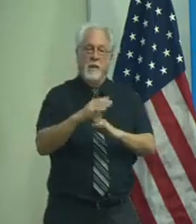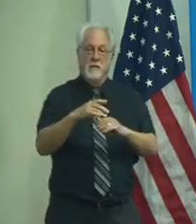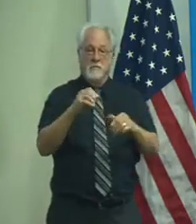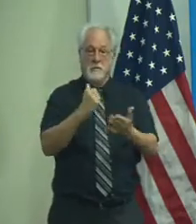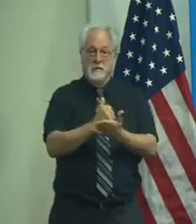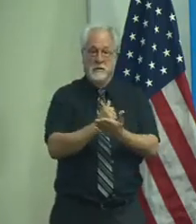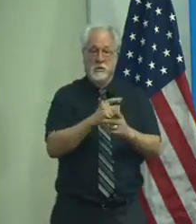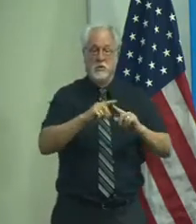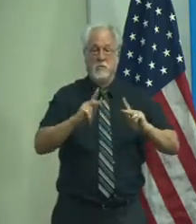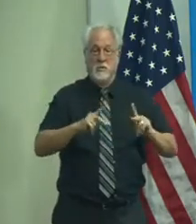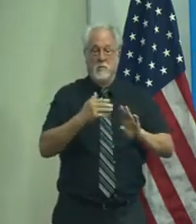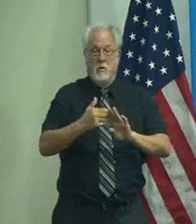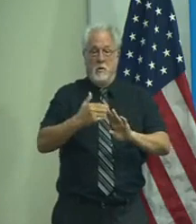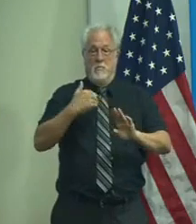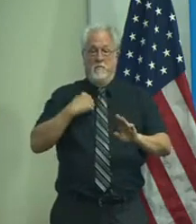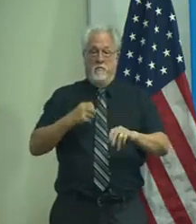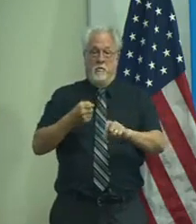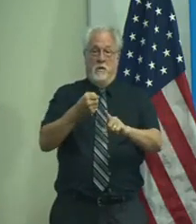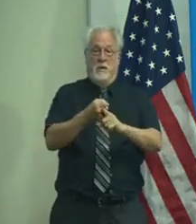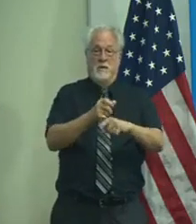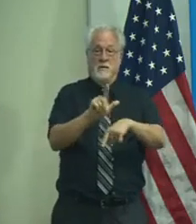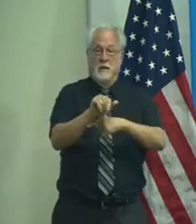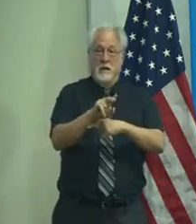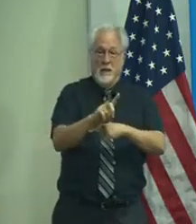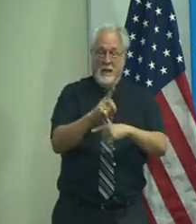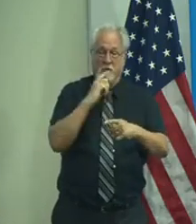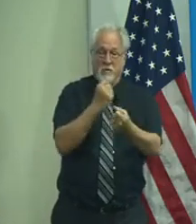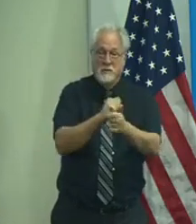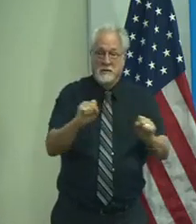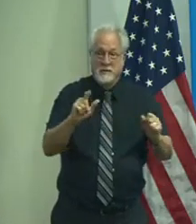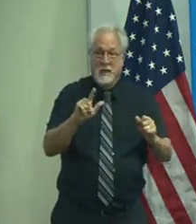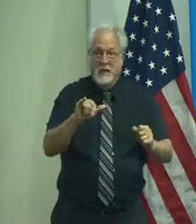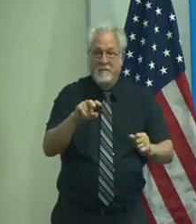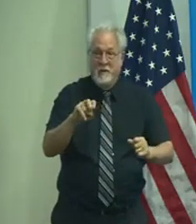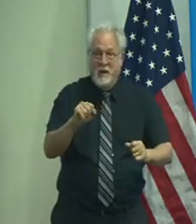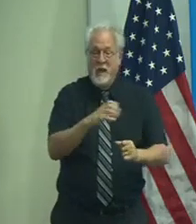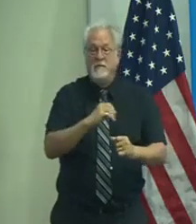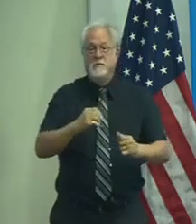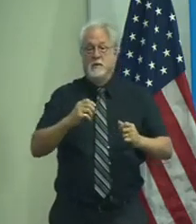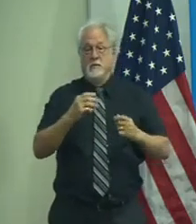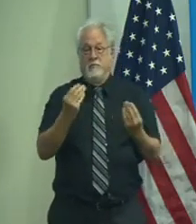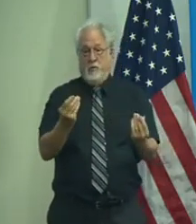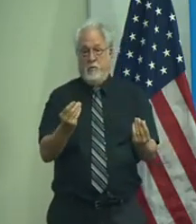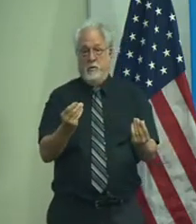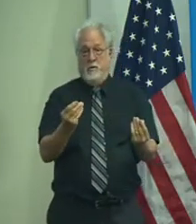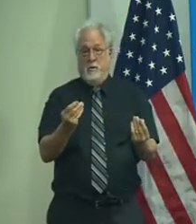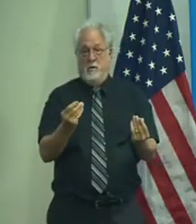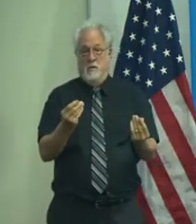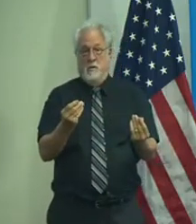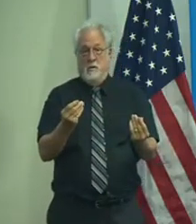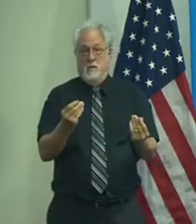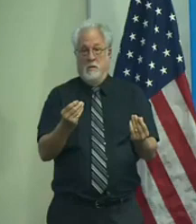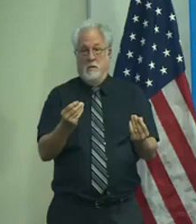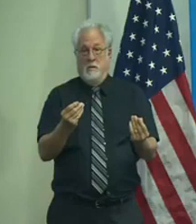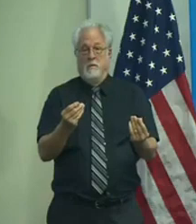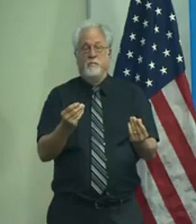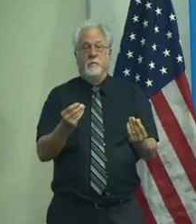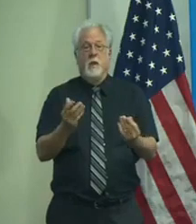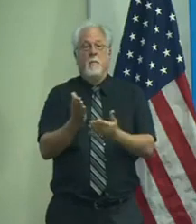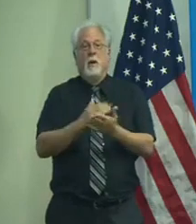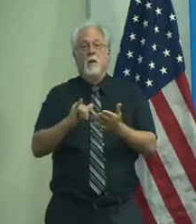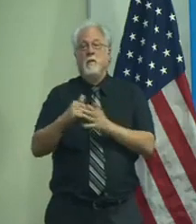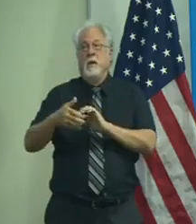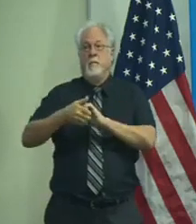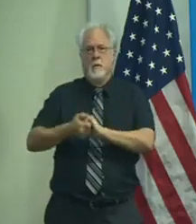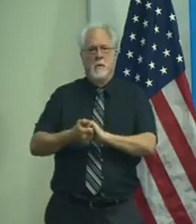Louisiana pre-landfall to save lives and property. It's part of that